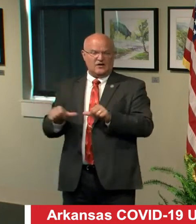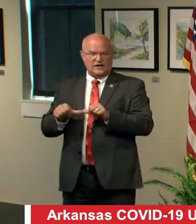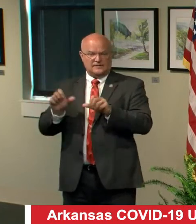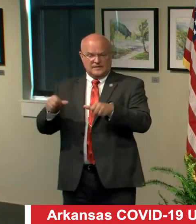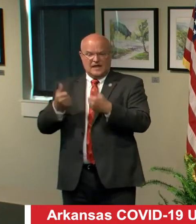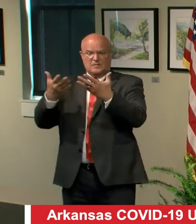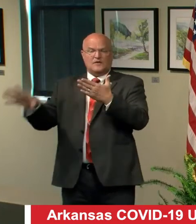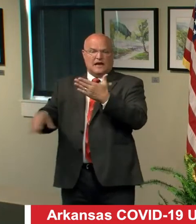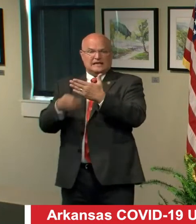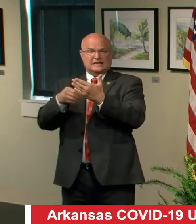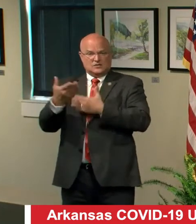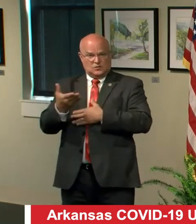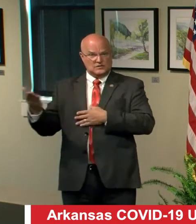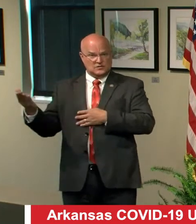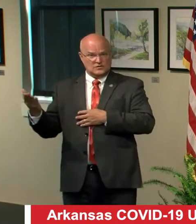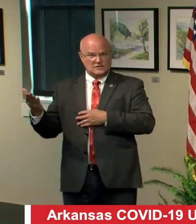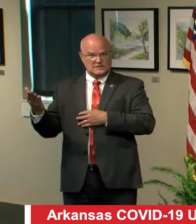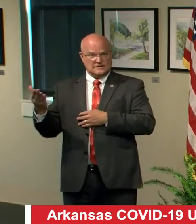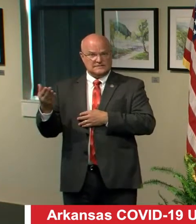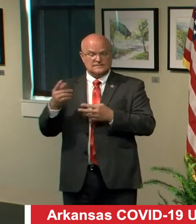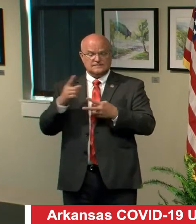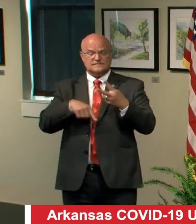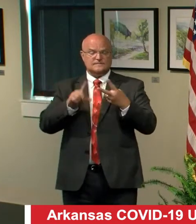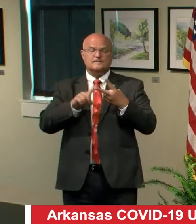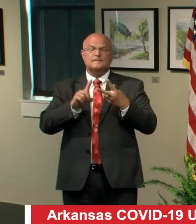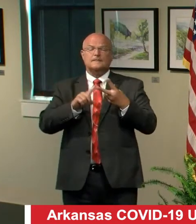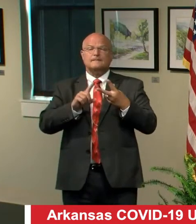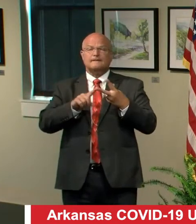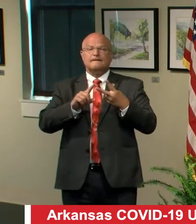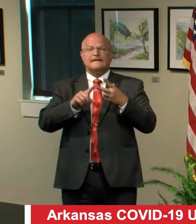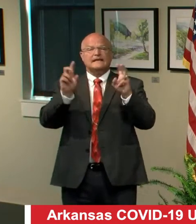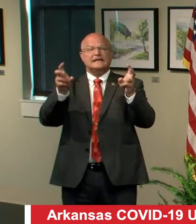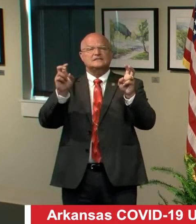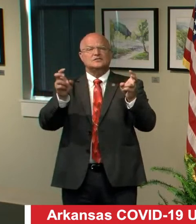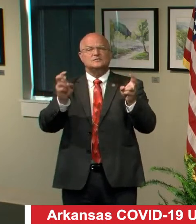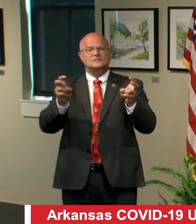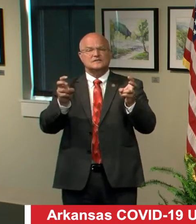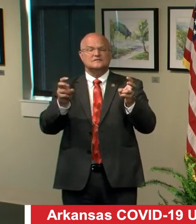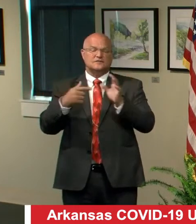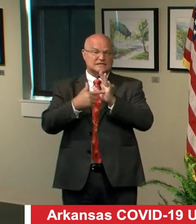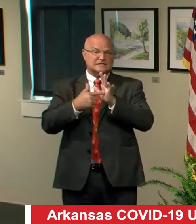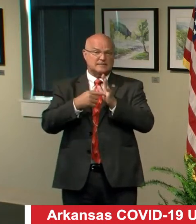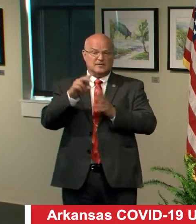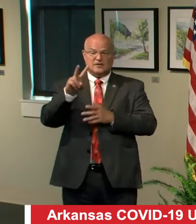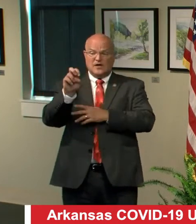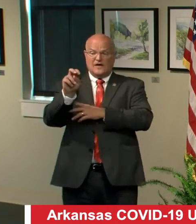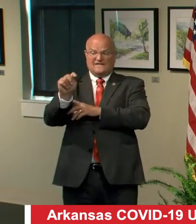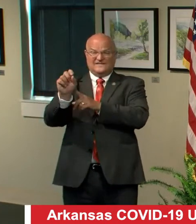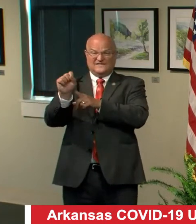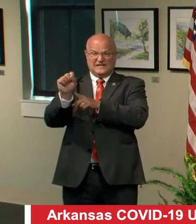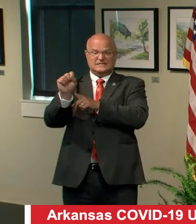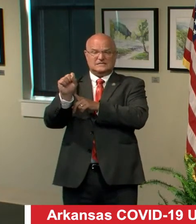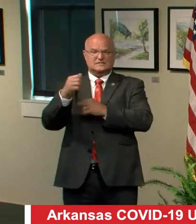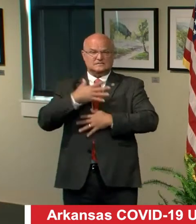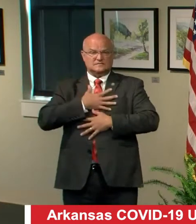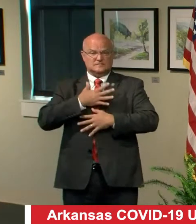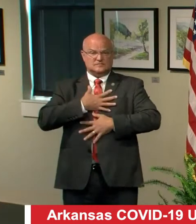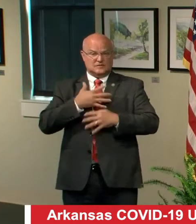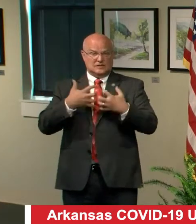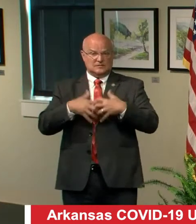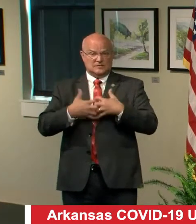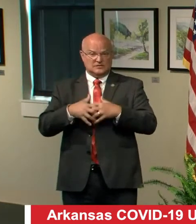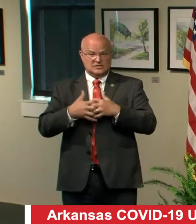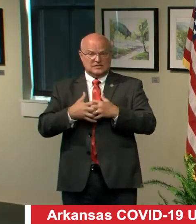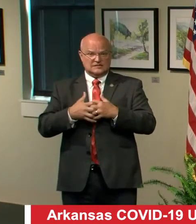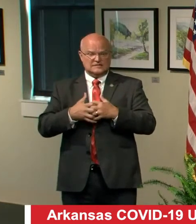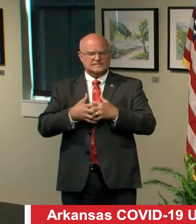and provide additional resources. Secondly, in terms of, for example, ventilators, while